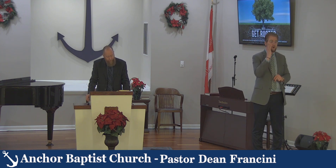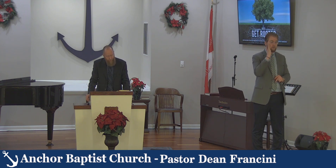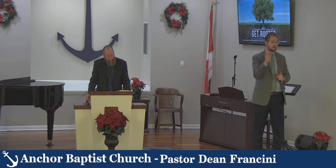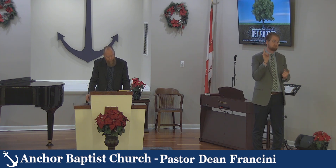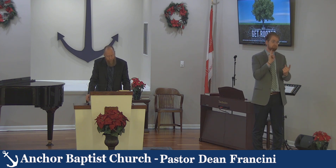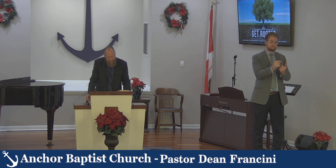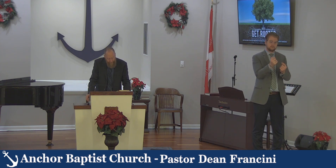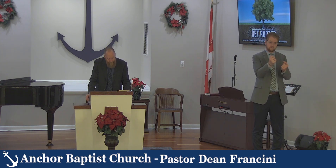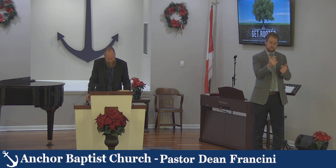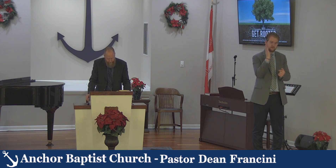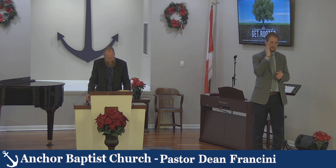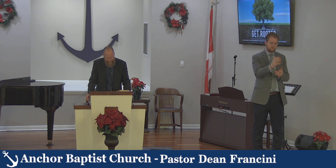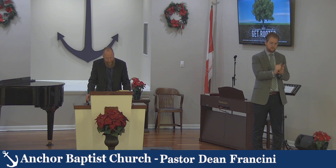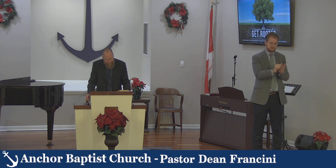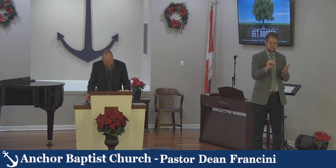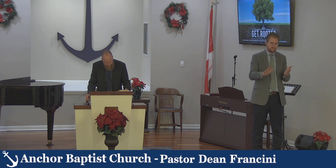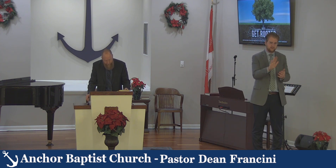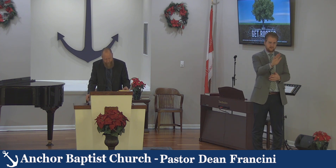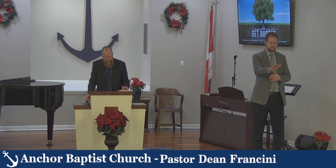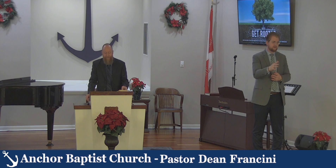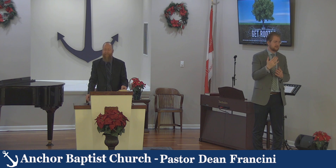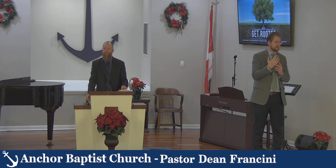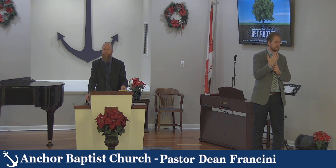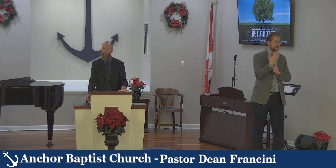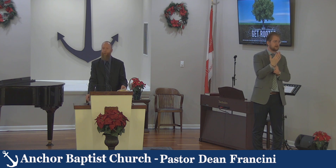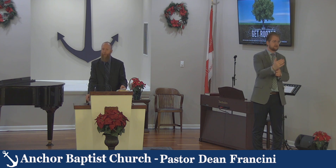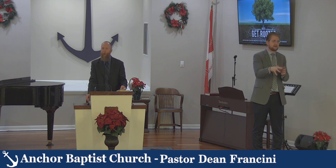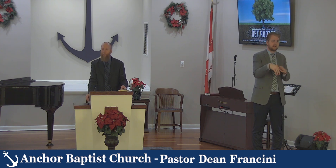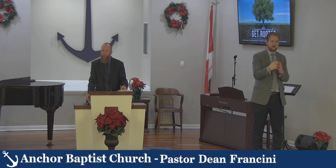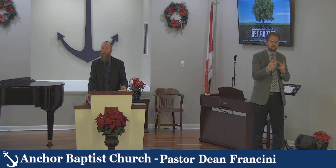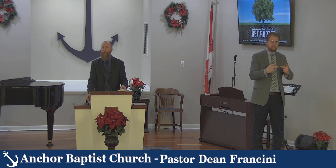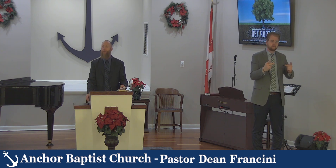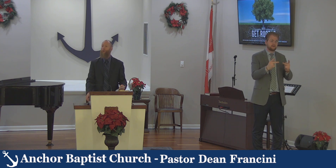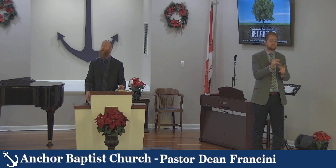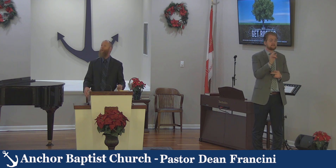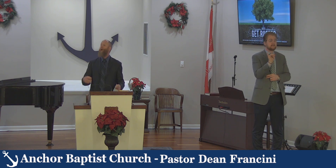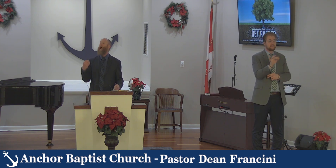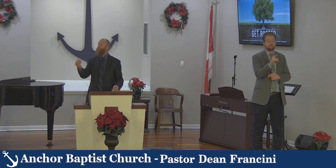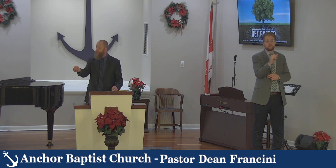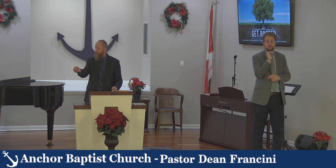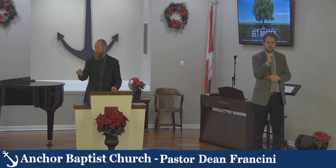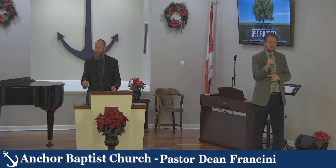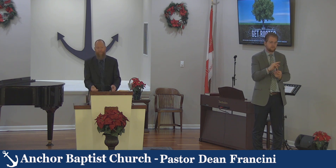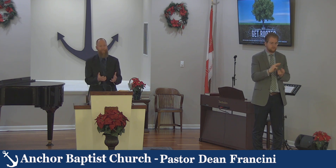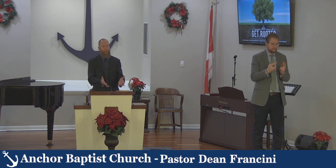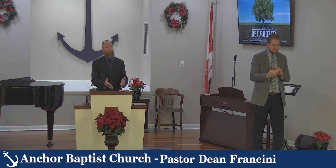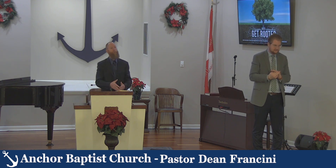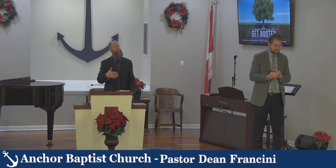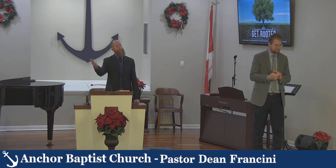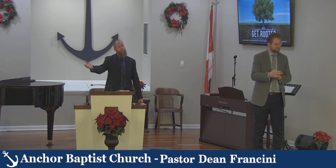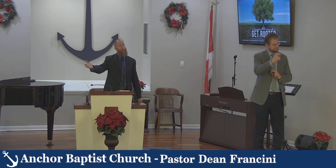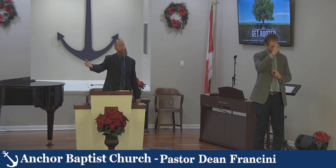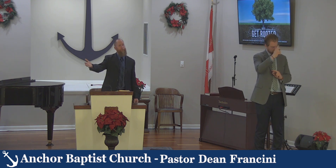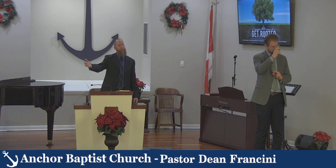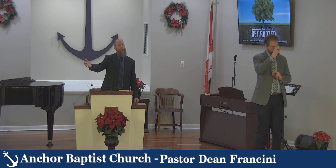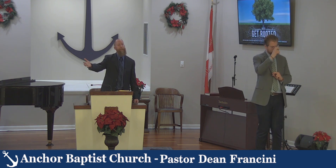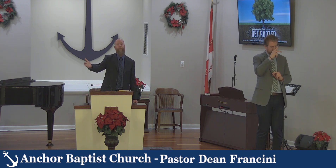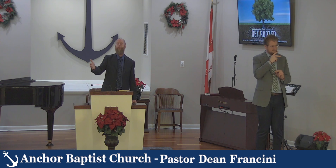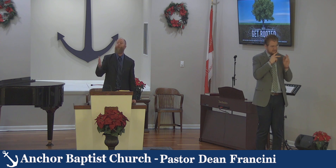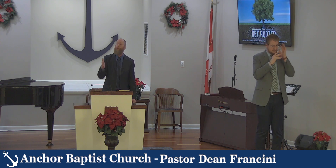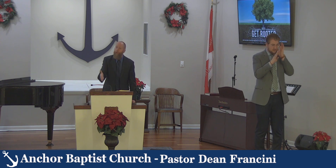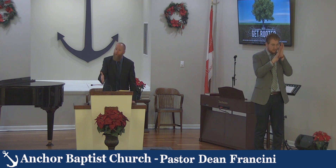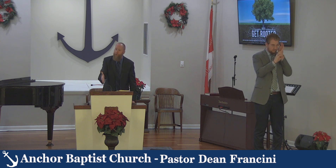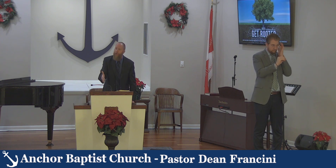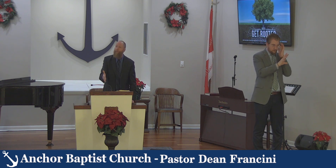quickly, and will remove thy candlestick out of his place, except thou repent. Ephesus, here, 40 to 50 years later,